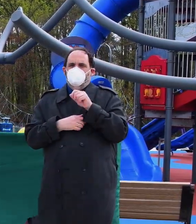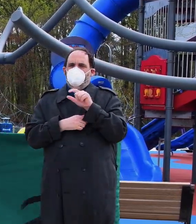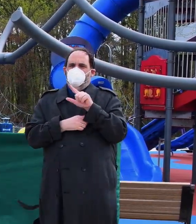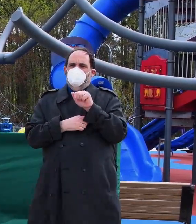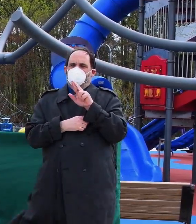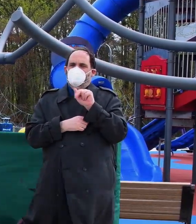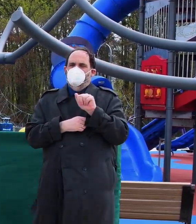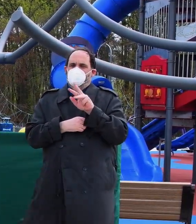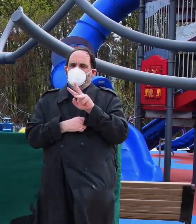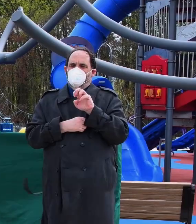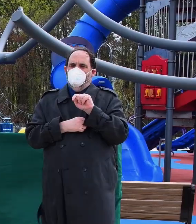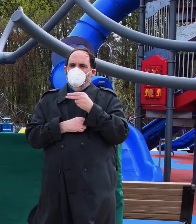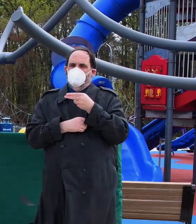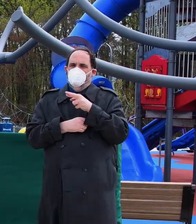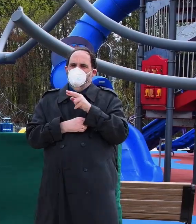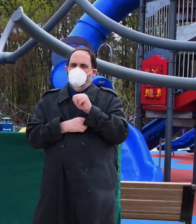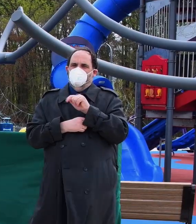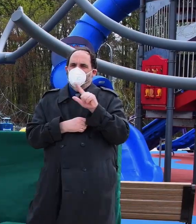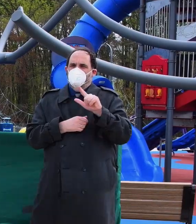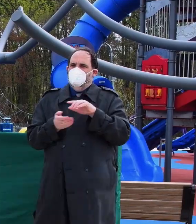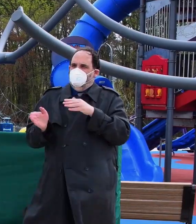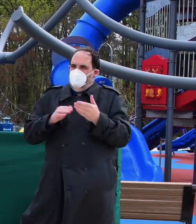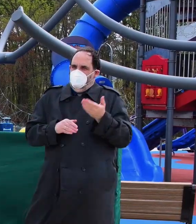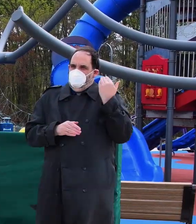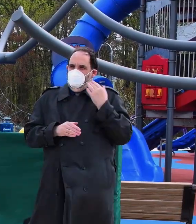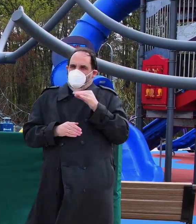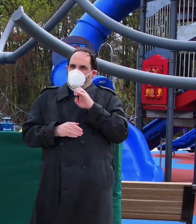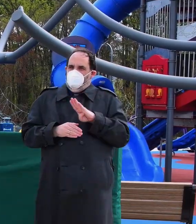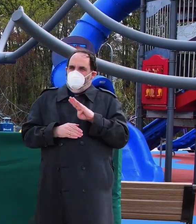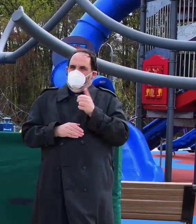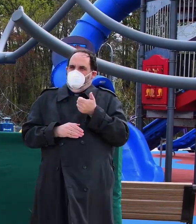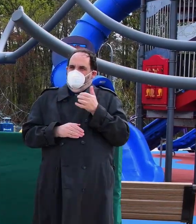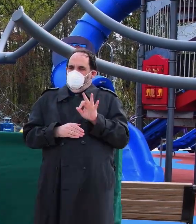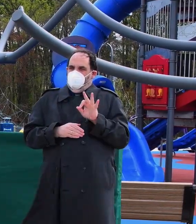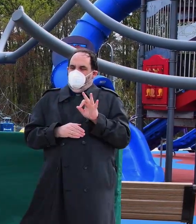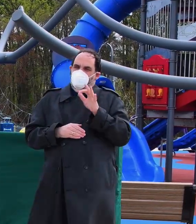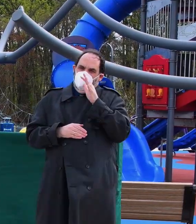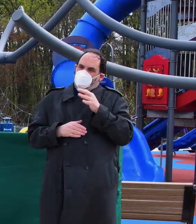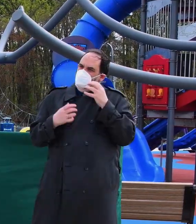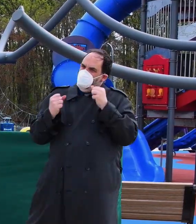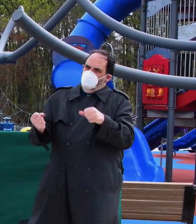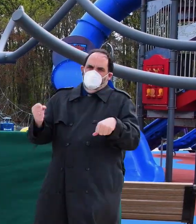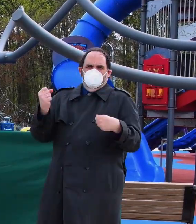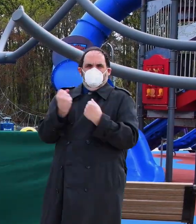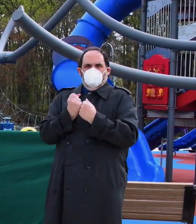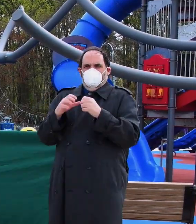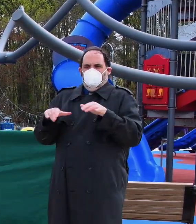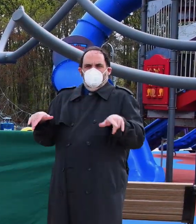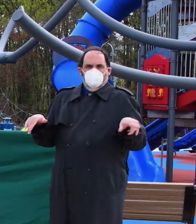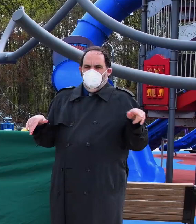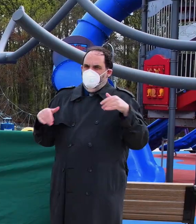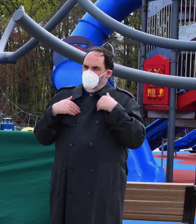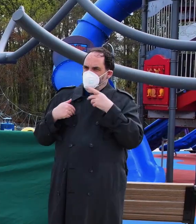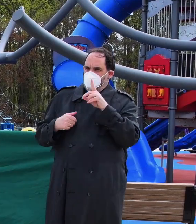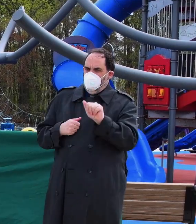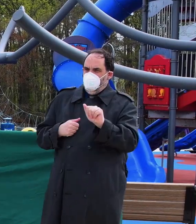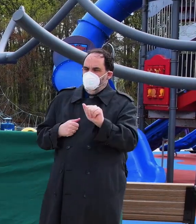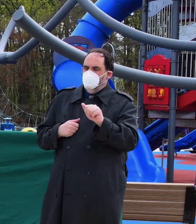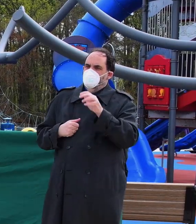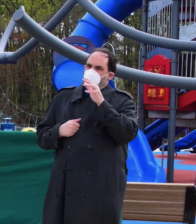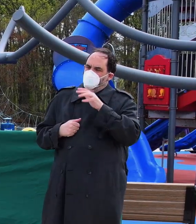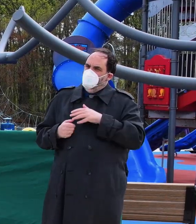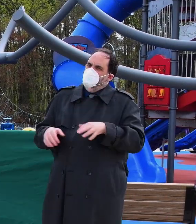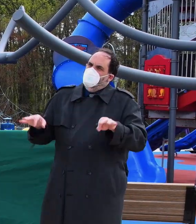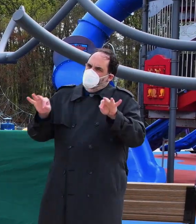Weatherald, who passed away on February 19th. Laura was such a strong advocate for children with disabilities. She was a